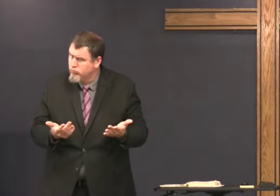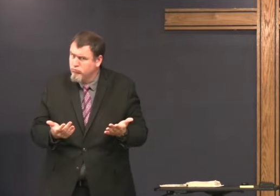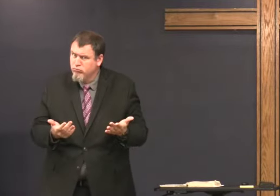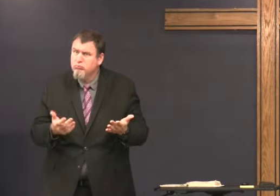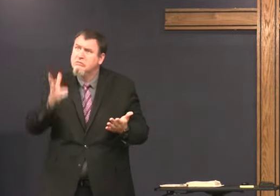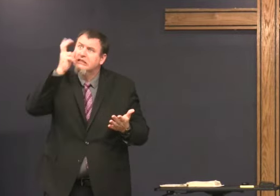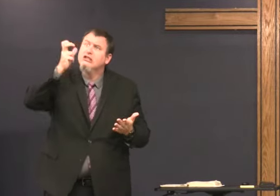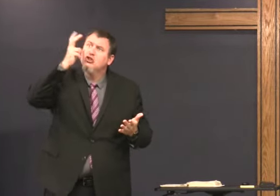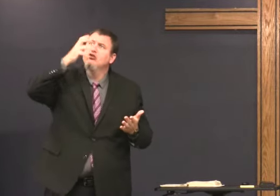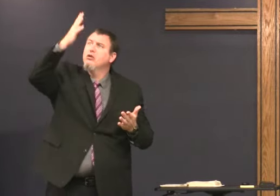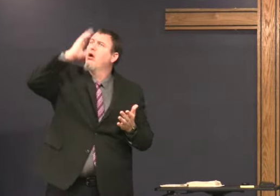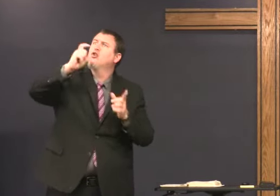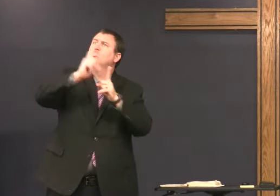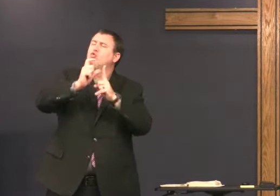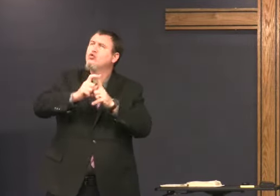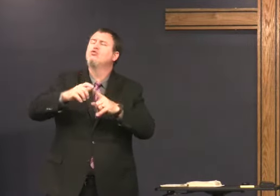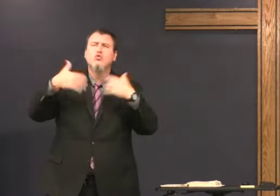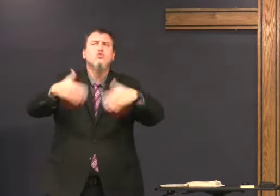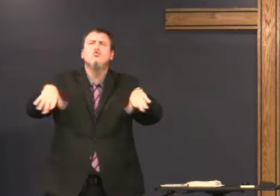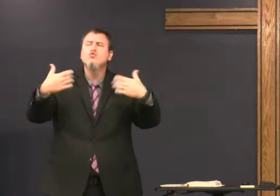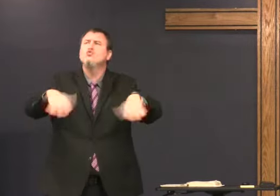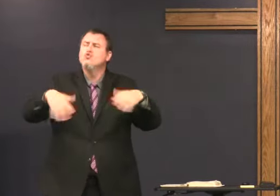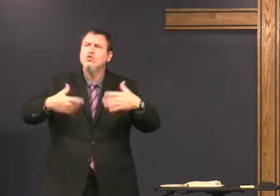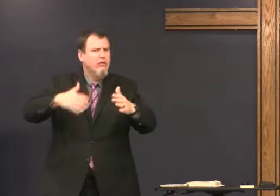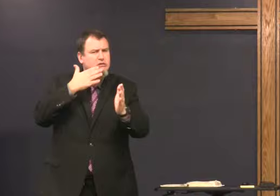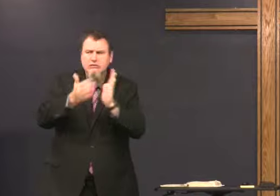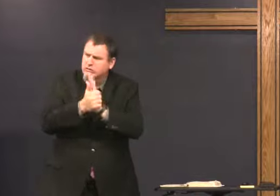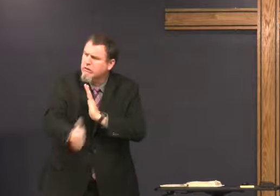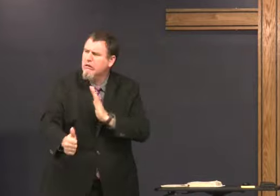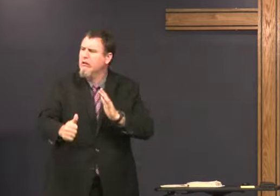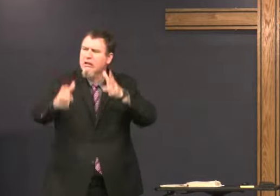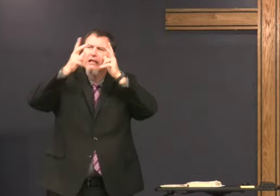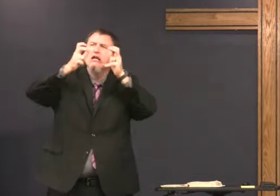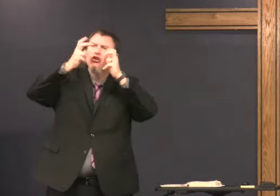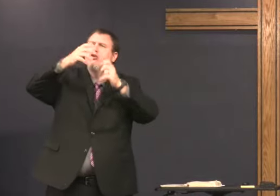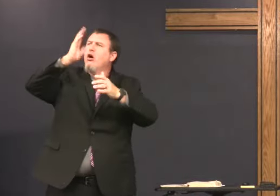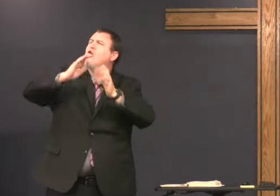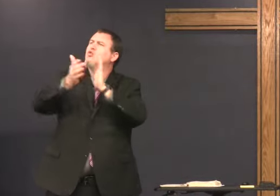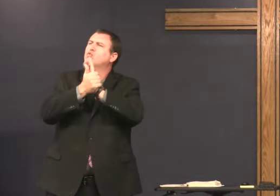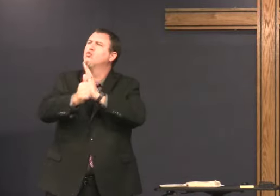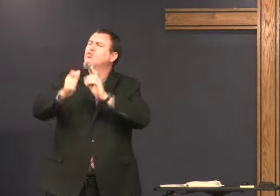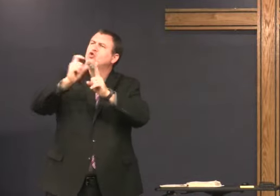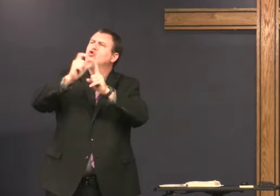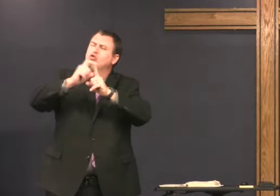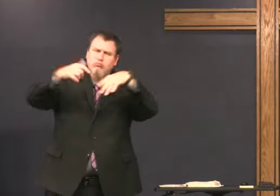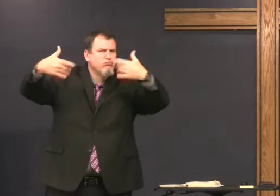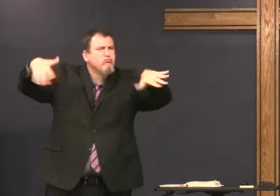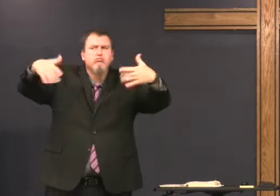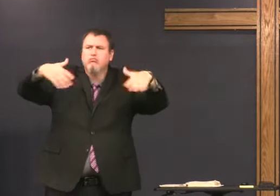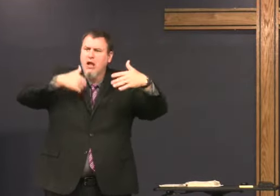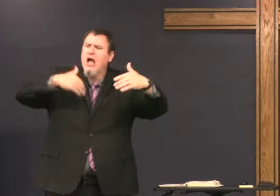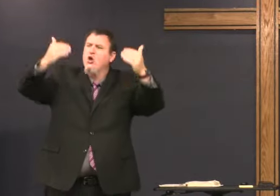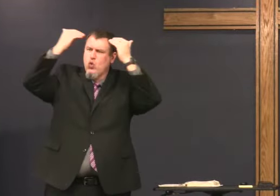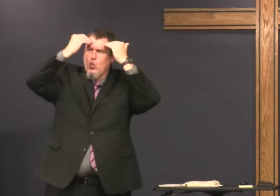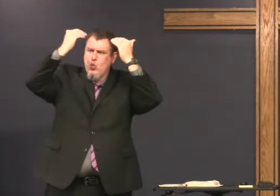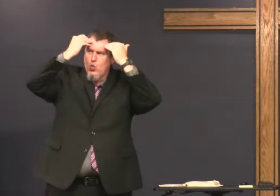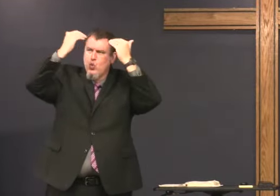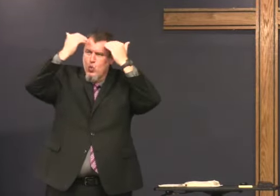just do that. We can hear God's word. We can be receptive to it on Sundays and sit there